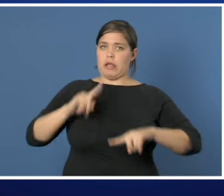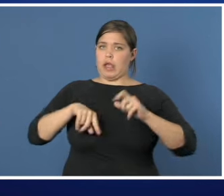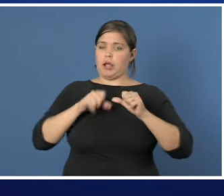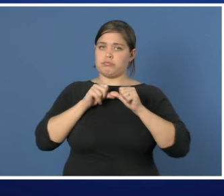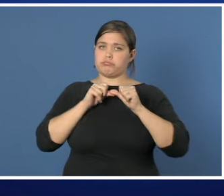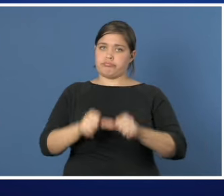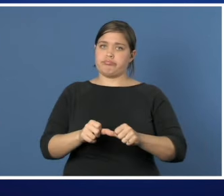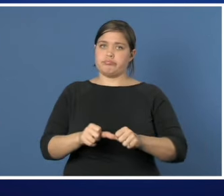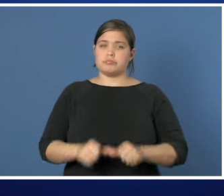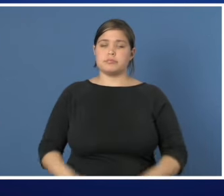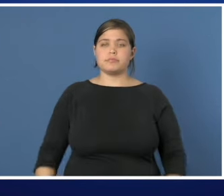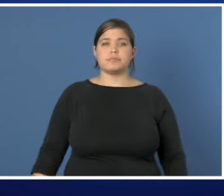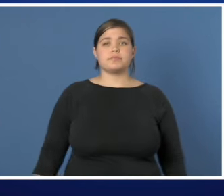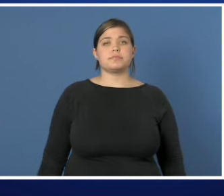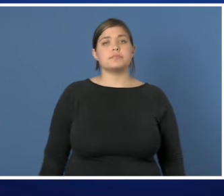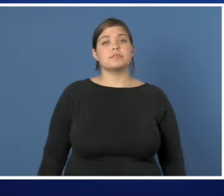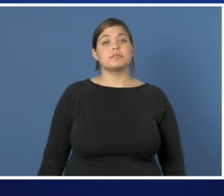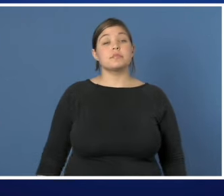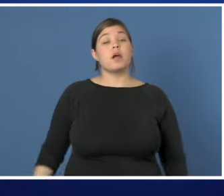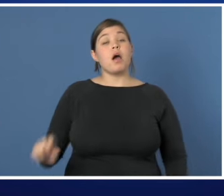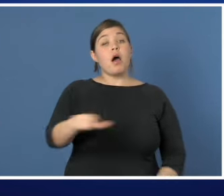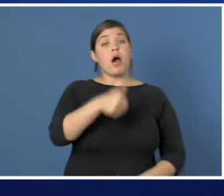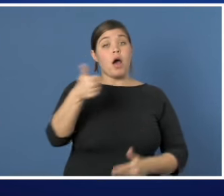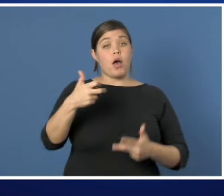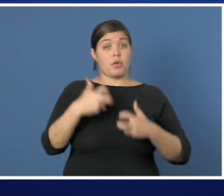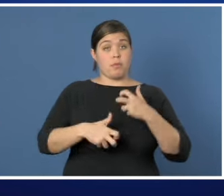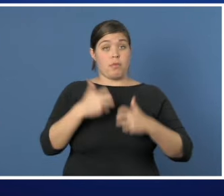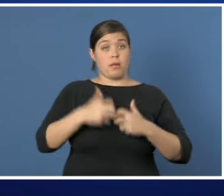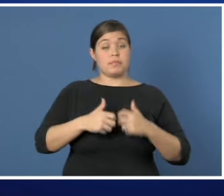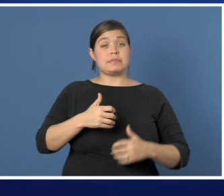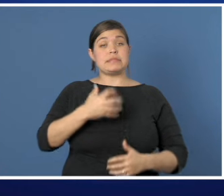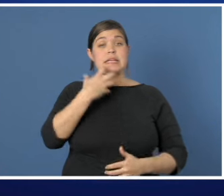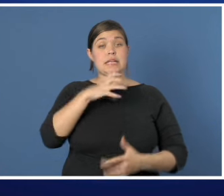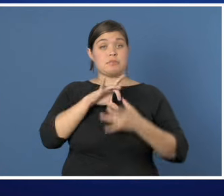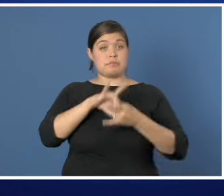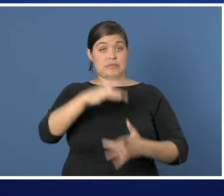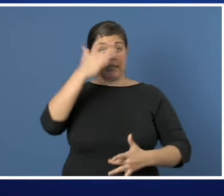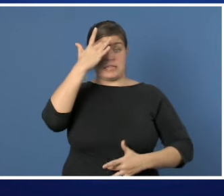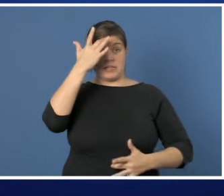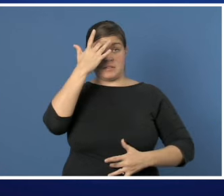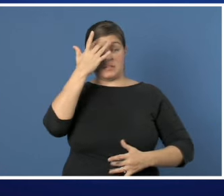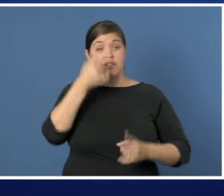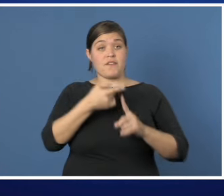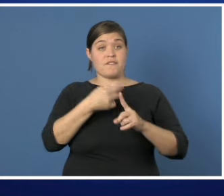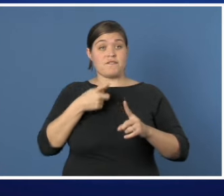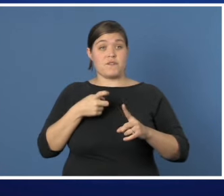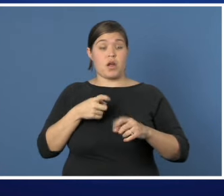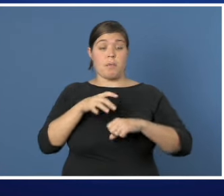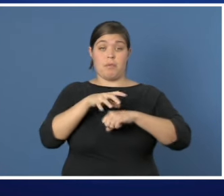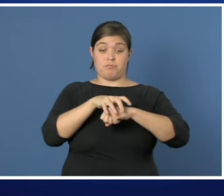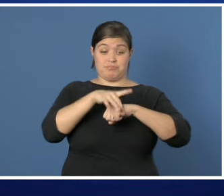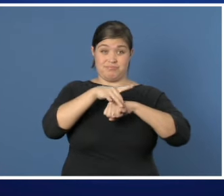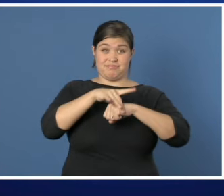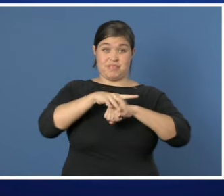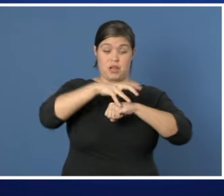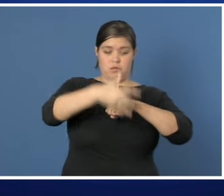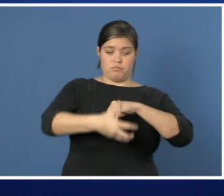Other conditions that can induce heat-related illnesses include stagnant